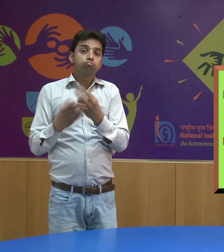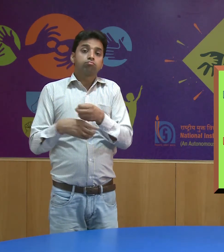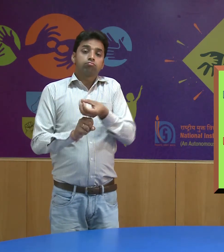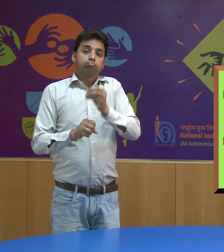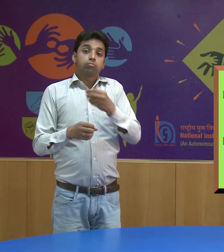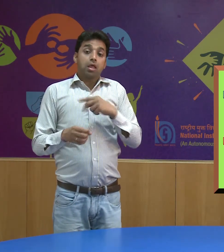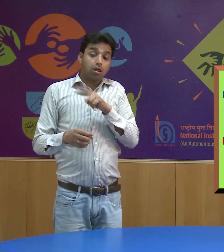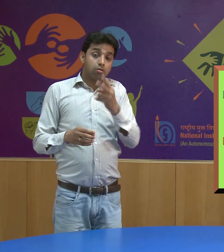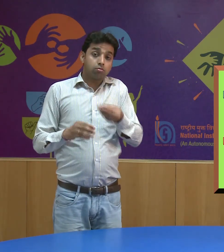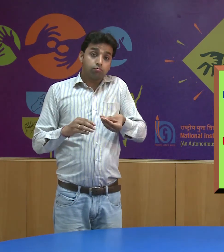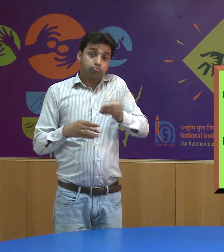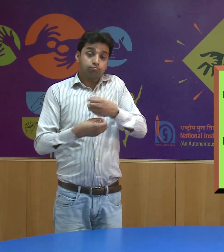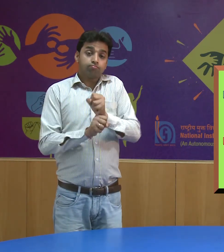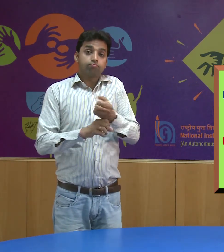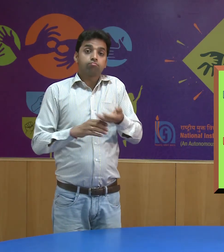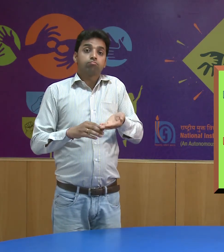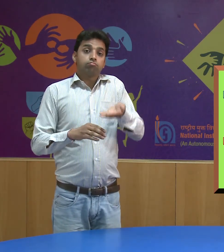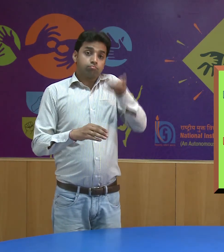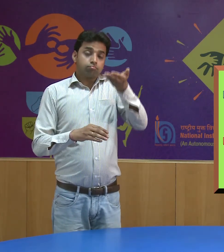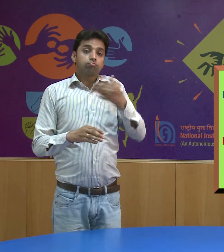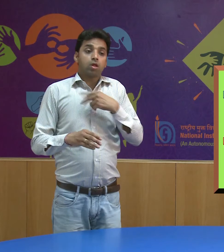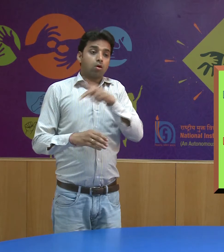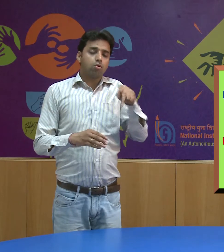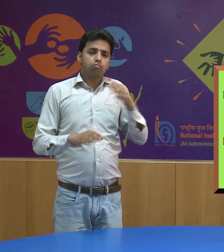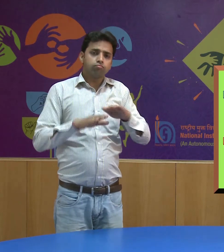libraries help in increasing knowledge of children.